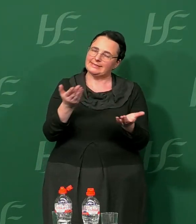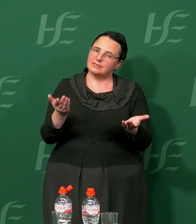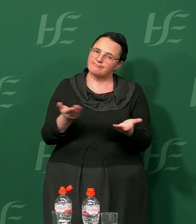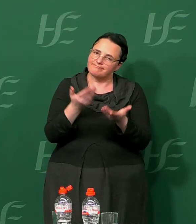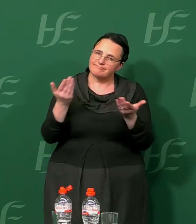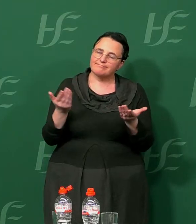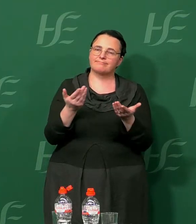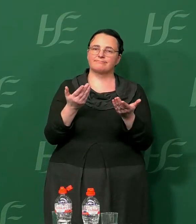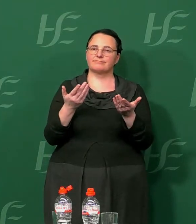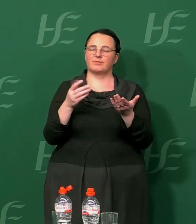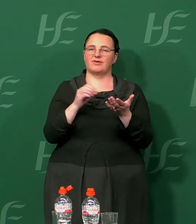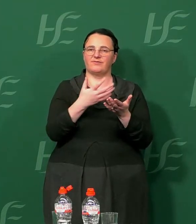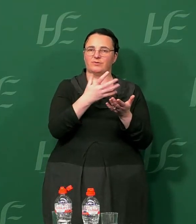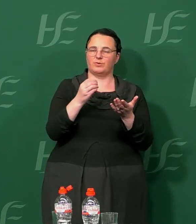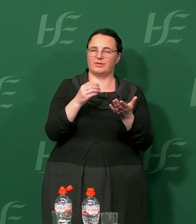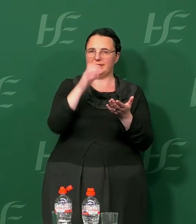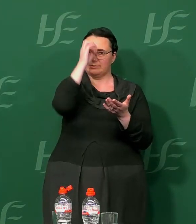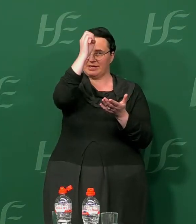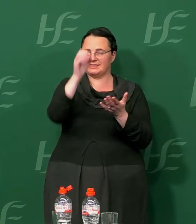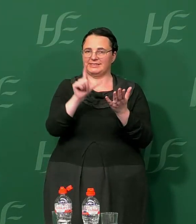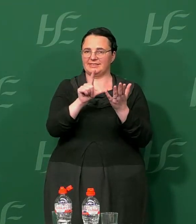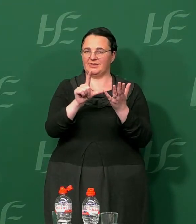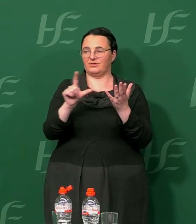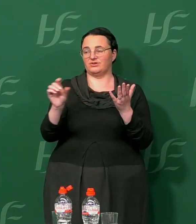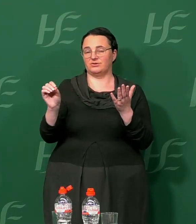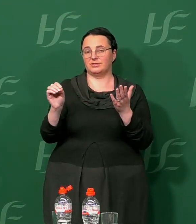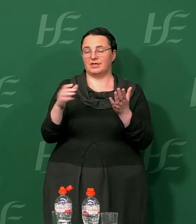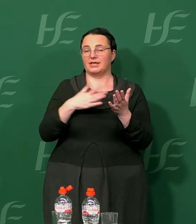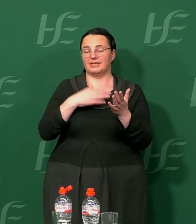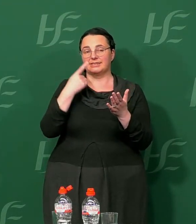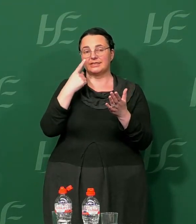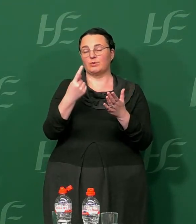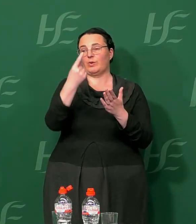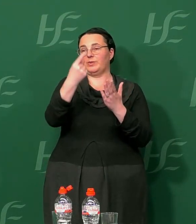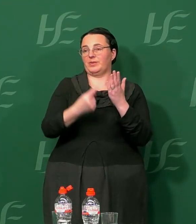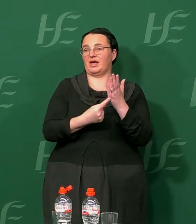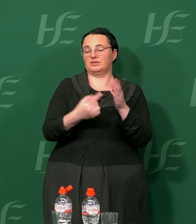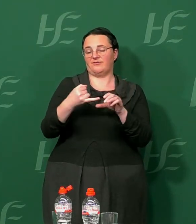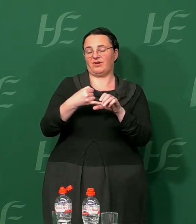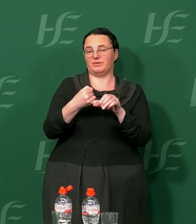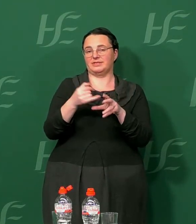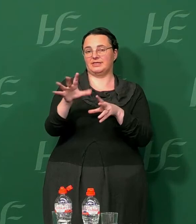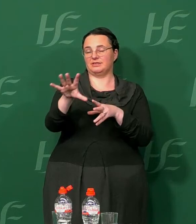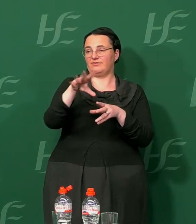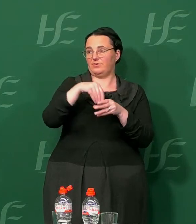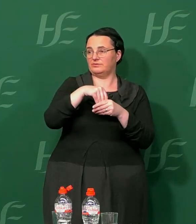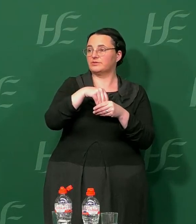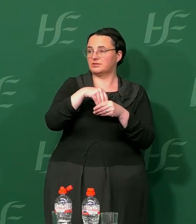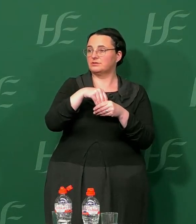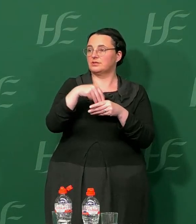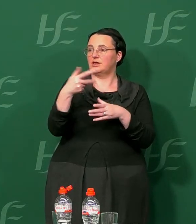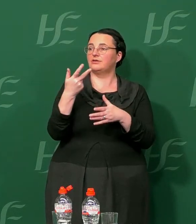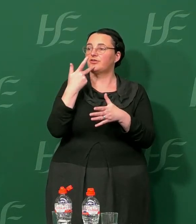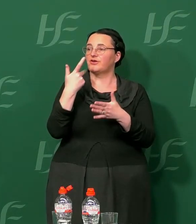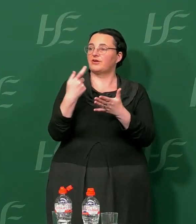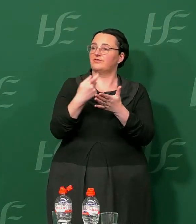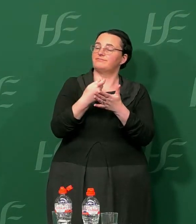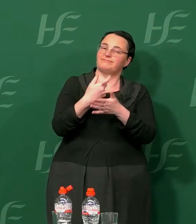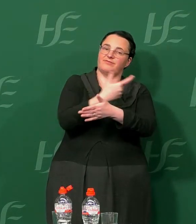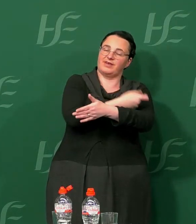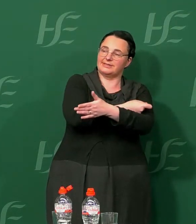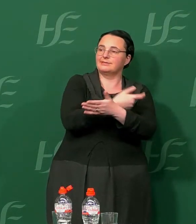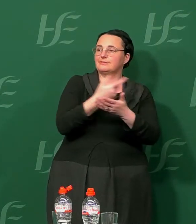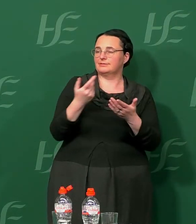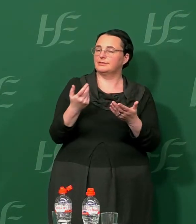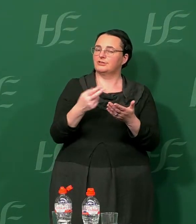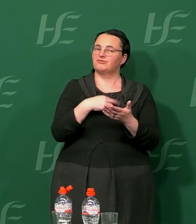saying we 500, we expect of 700. I'd really like us to see have 1,000 pharmacies on board, and all the IPO are working with us strongly in that regard. But